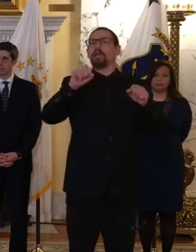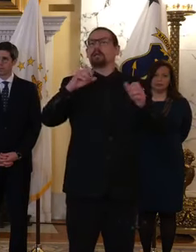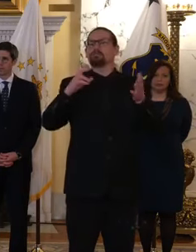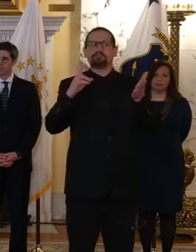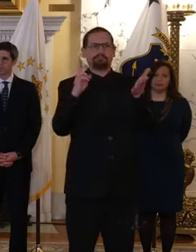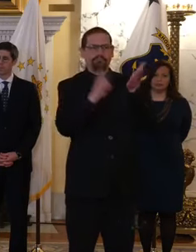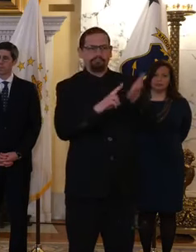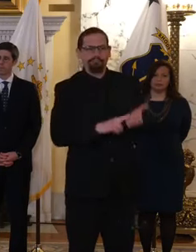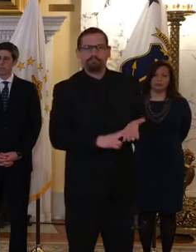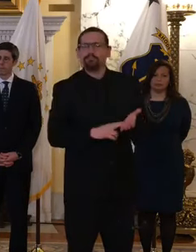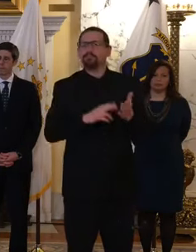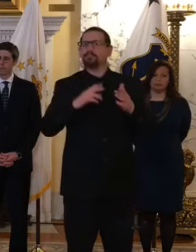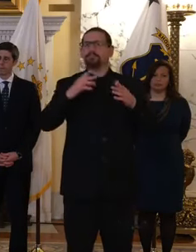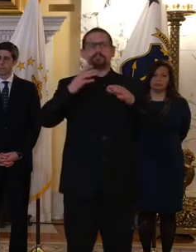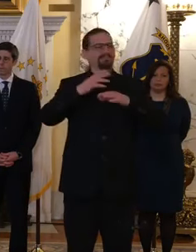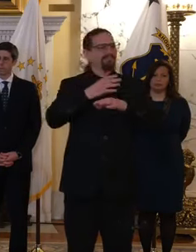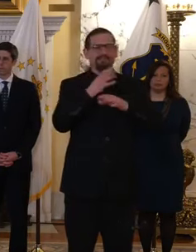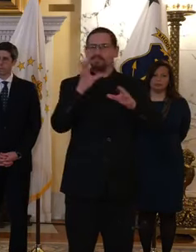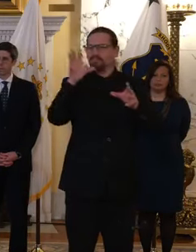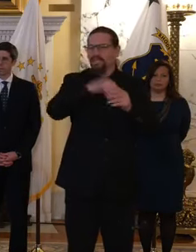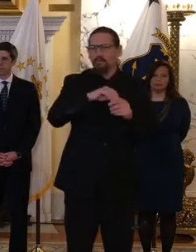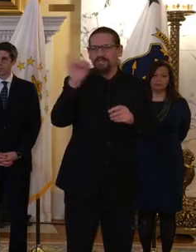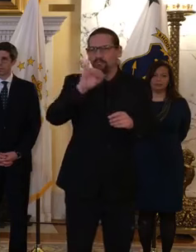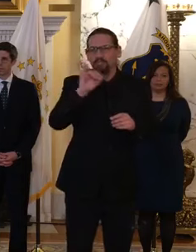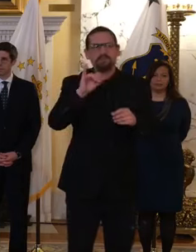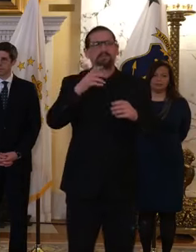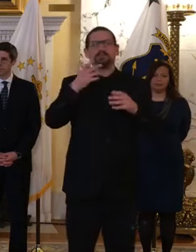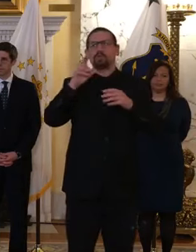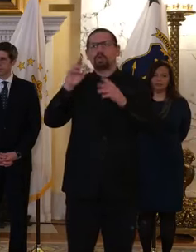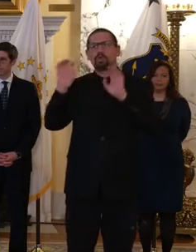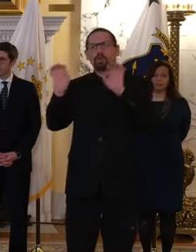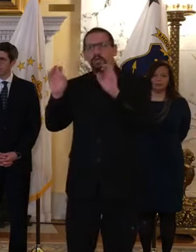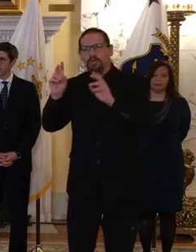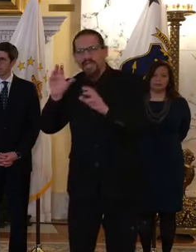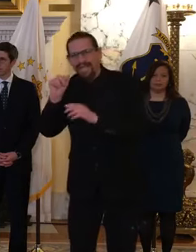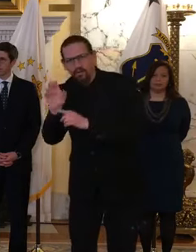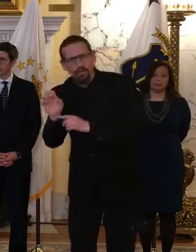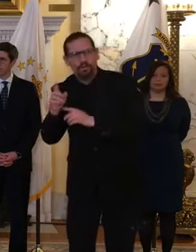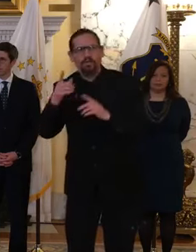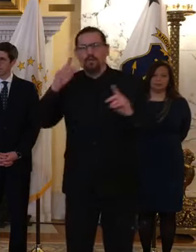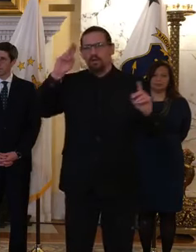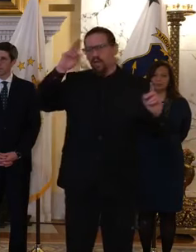centers as well as at federally qualified health centers.